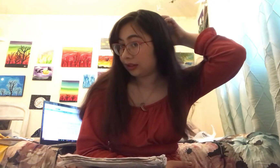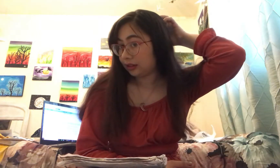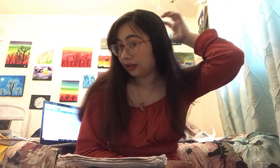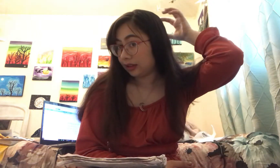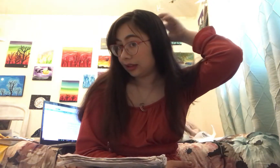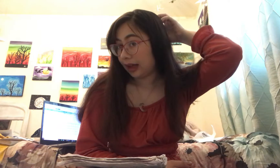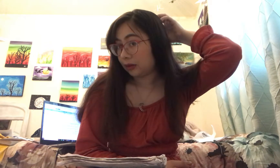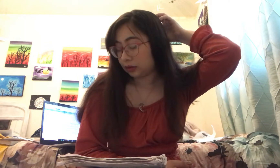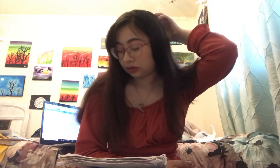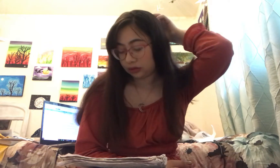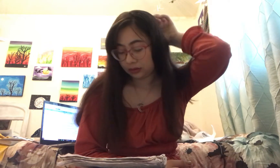this, Laos.